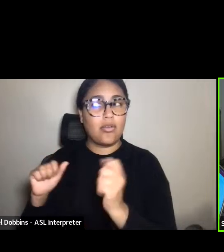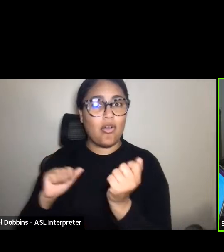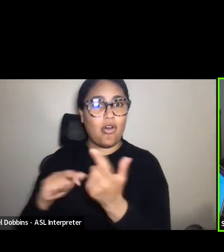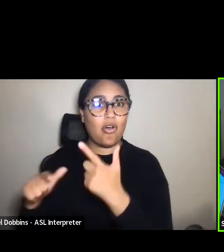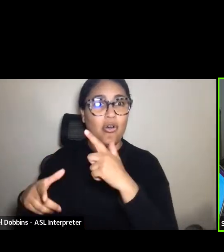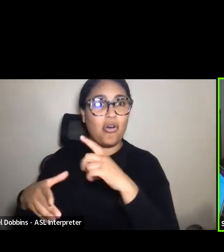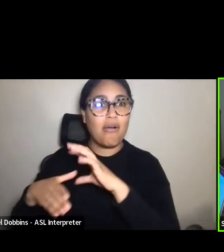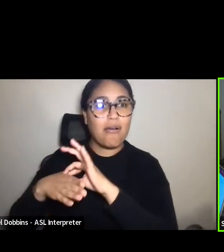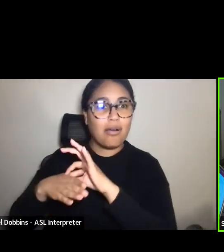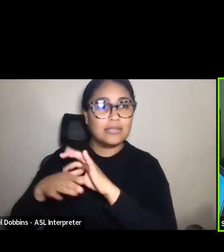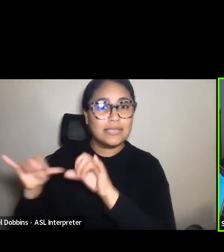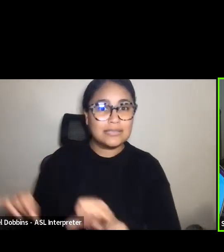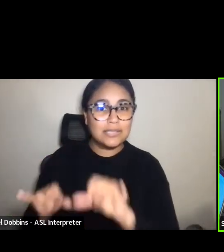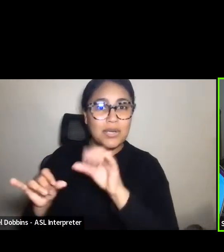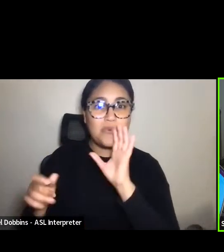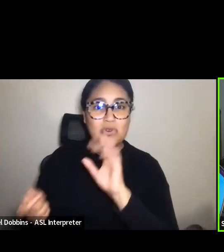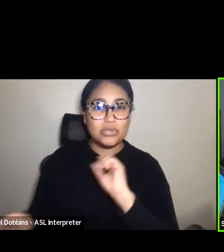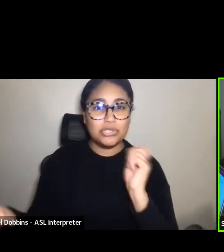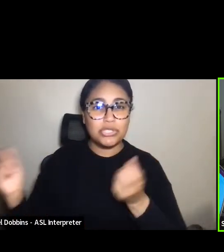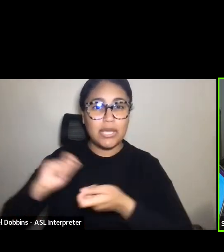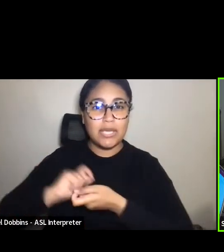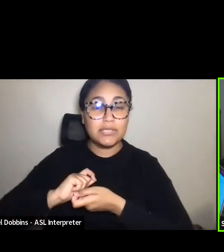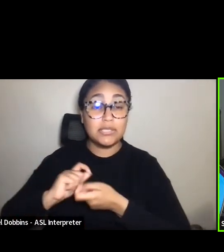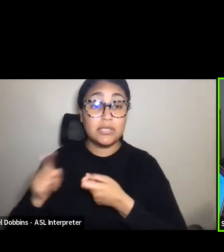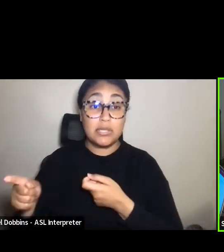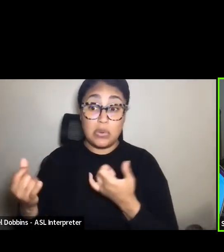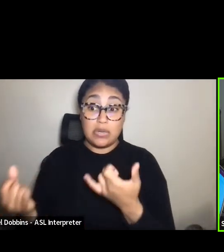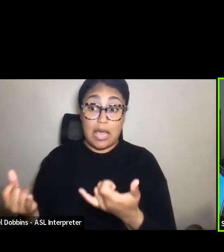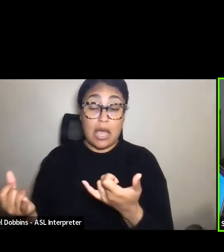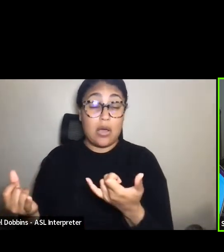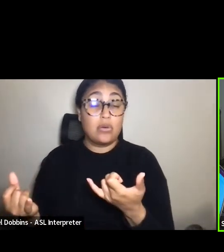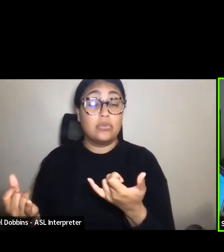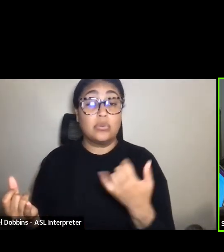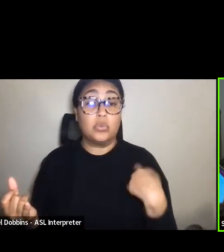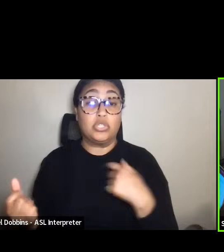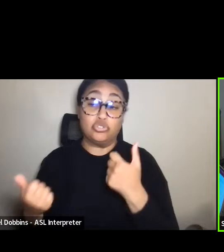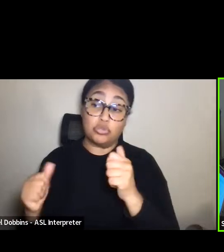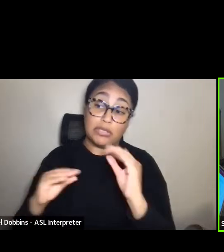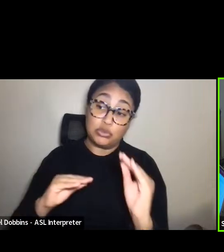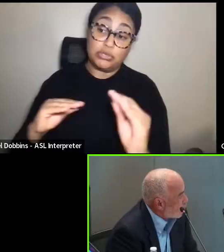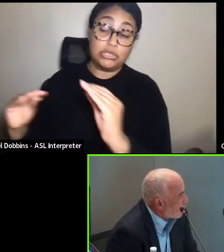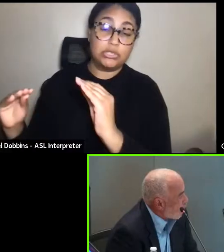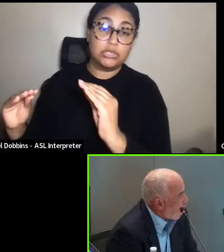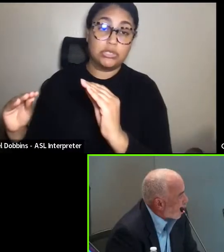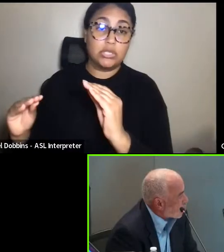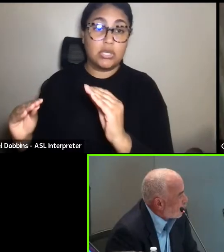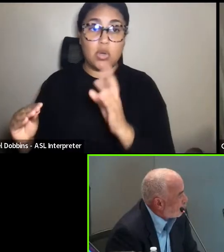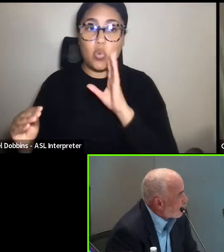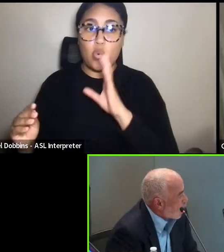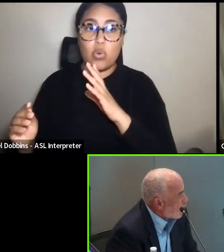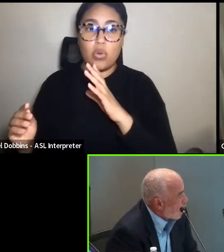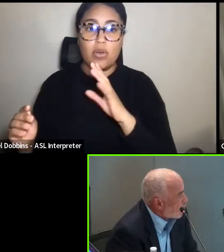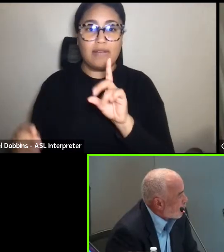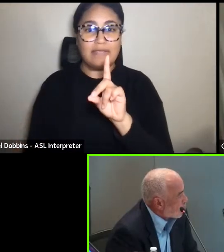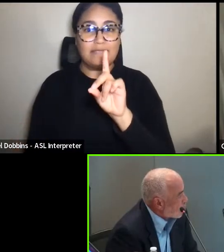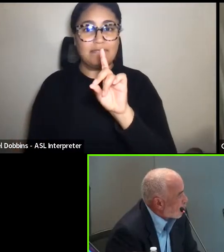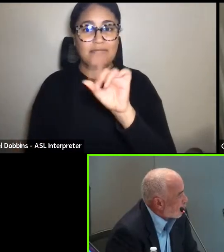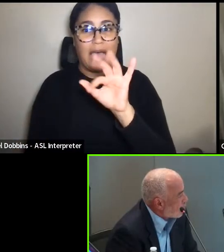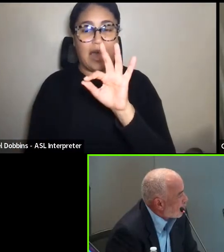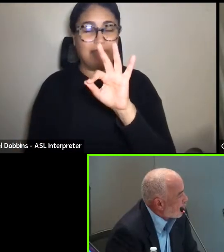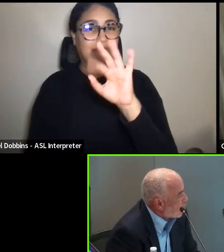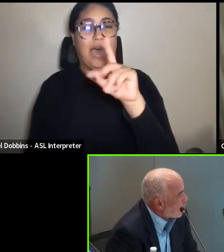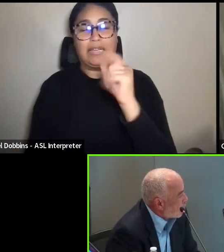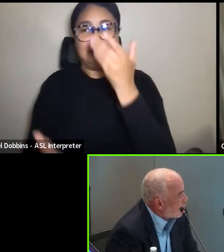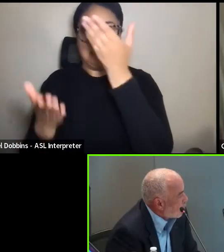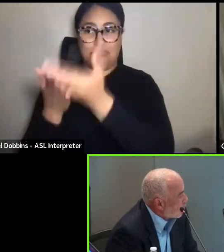just are going to change. Because I mean, you know, the stuff that we're trying to teach now is drill and fill facts and not